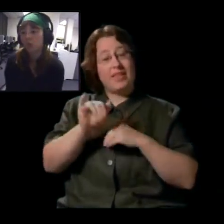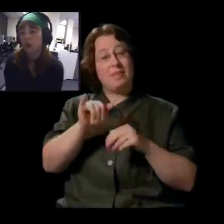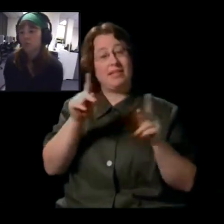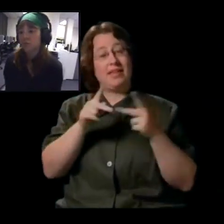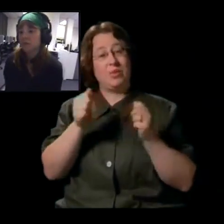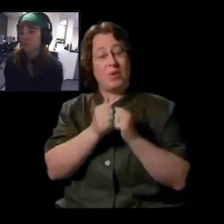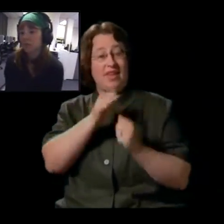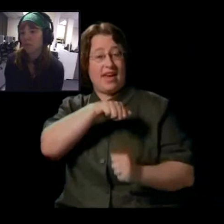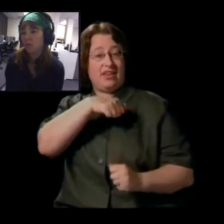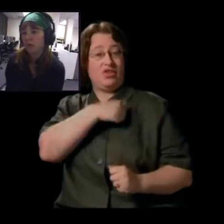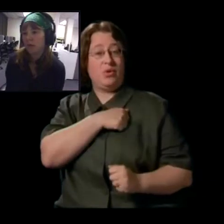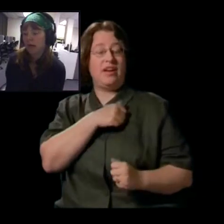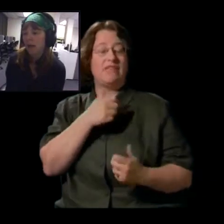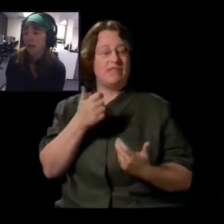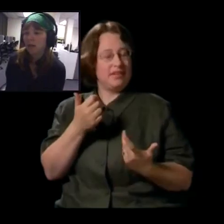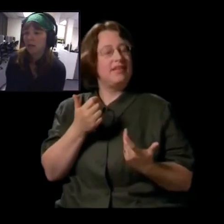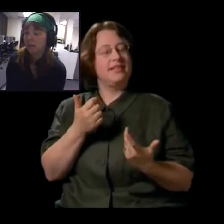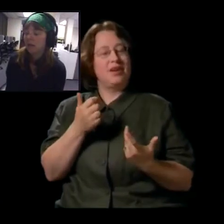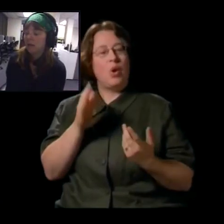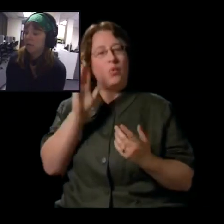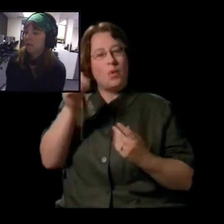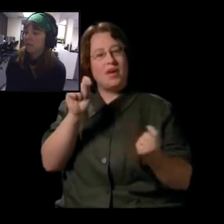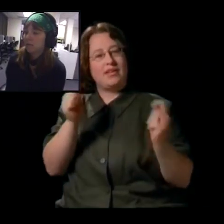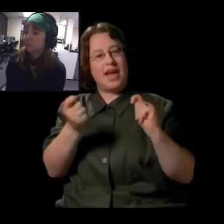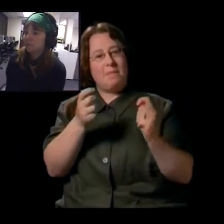all types, people. And